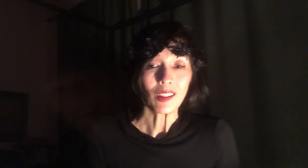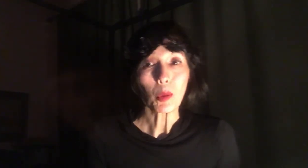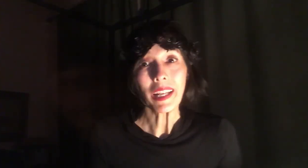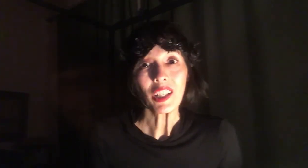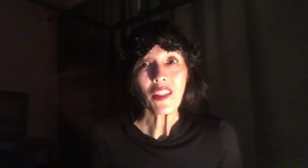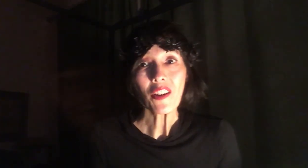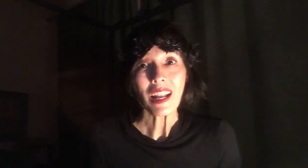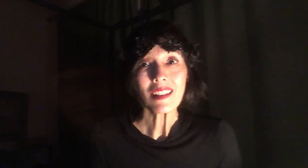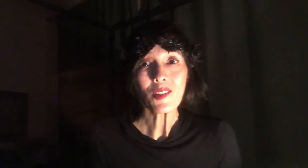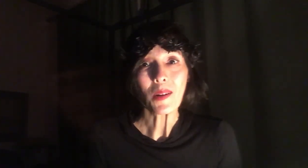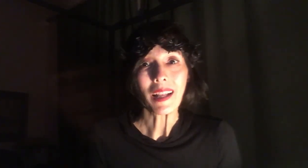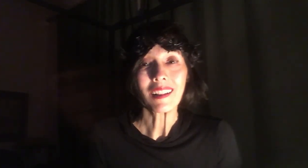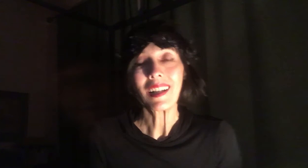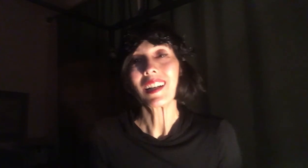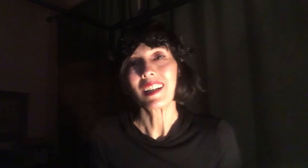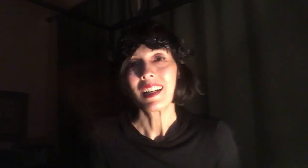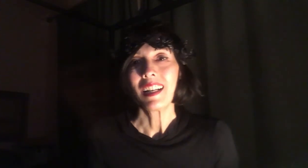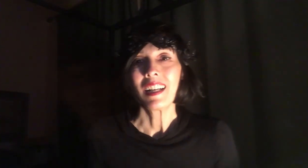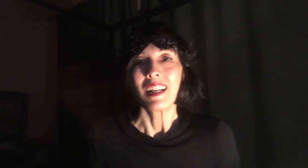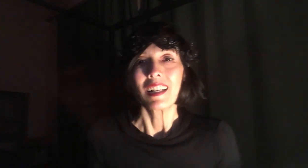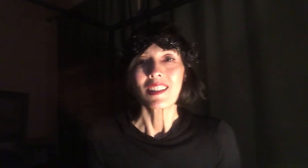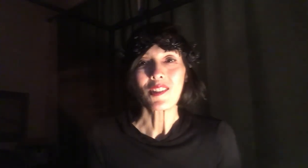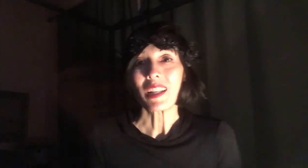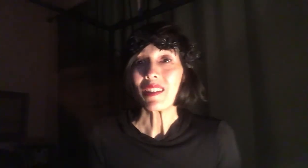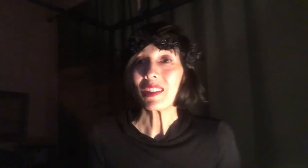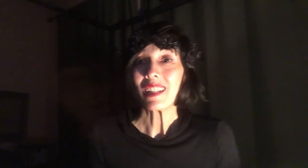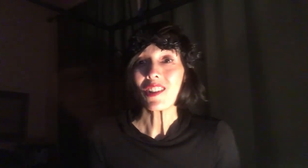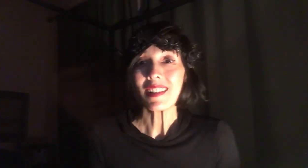working on other things as well. So anyone interested,